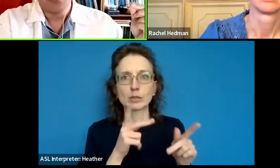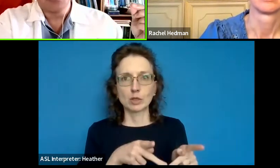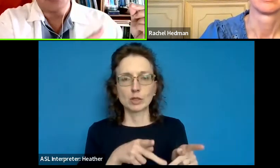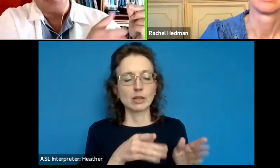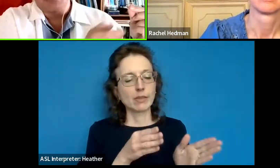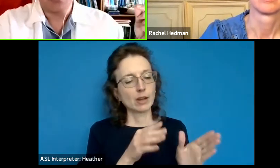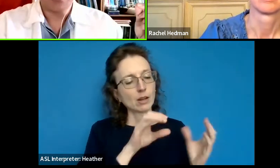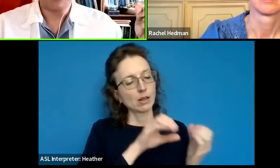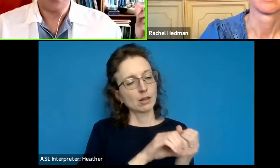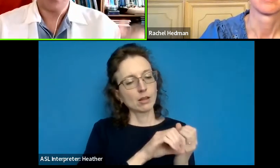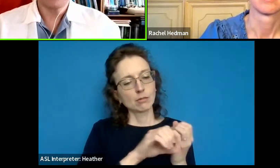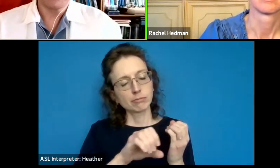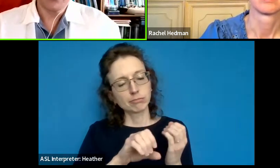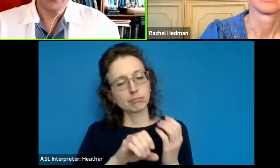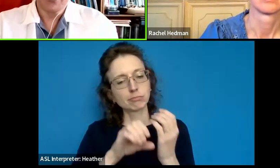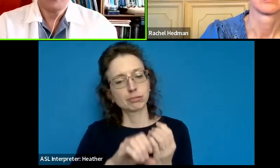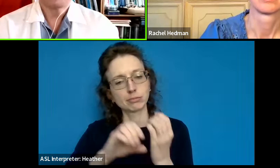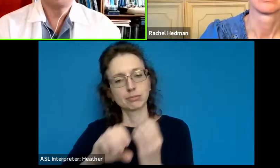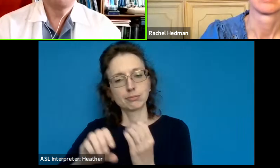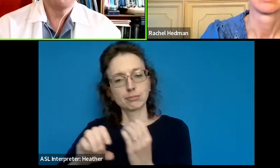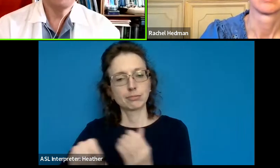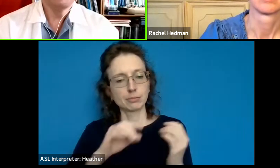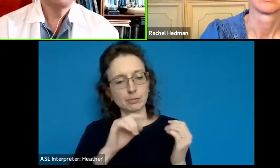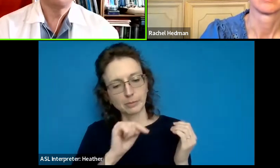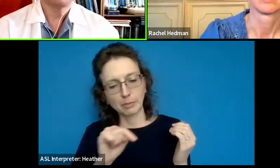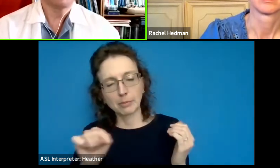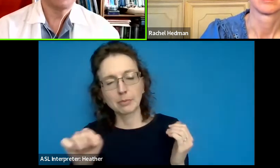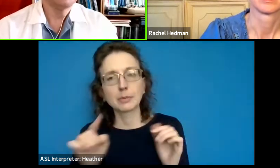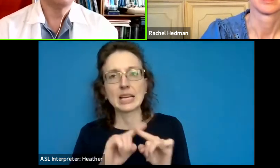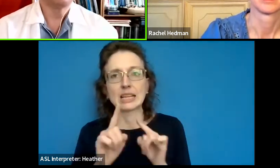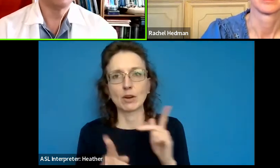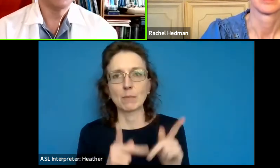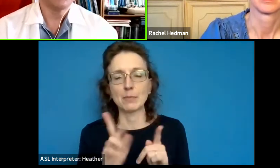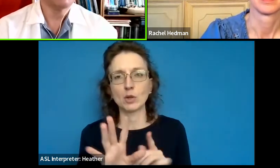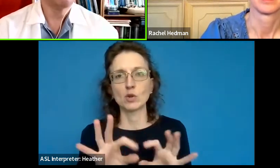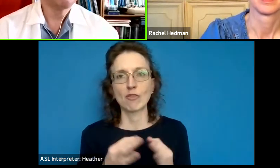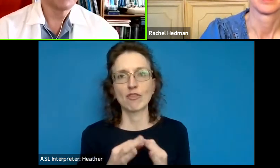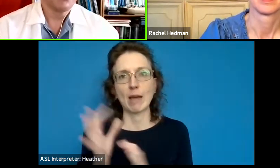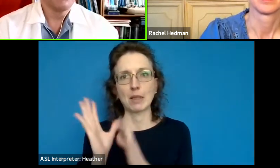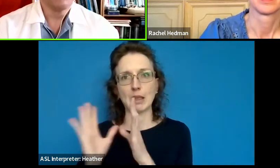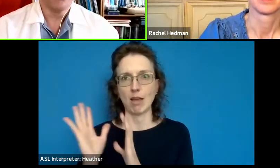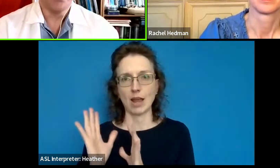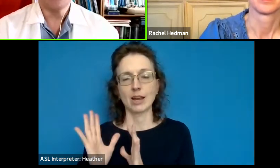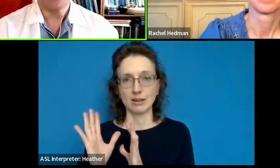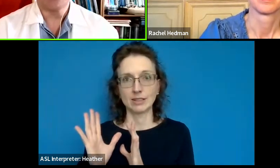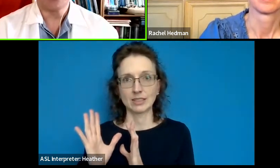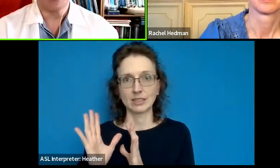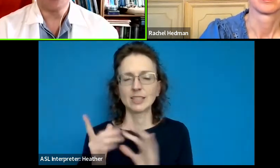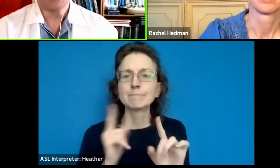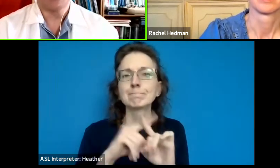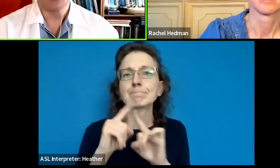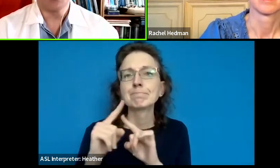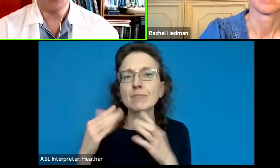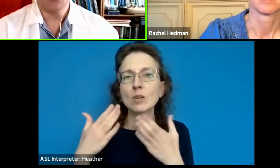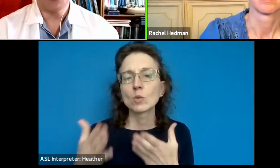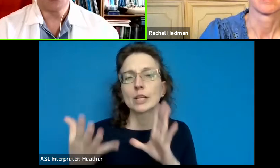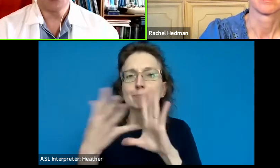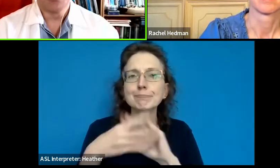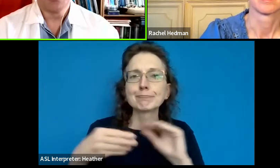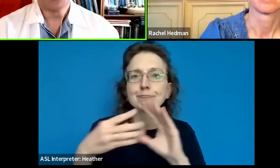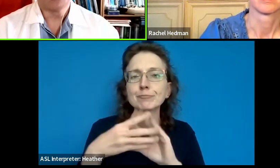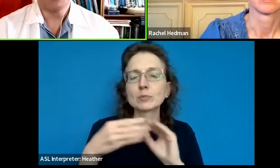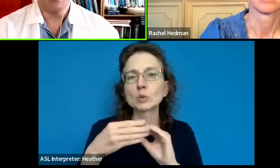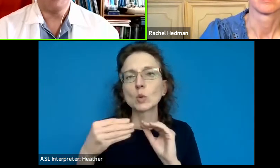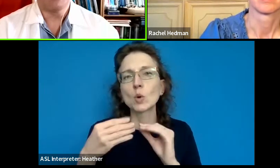down throughout all the different ancestors. So there are many different kinds of ways that storytellers would